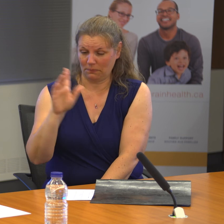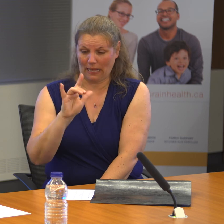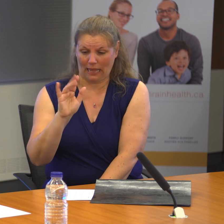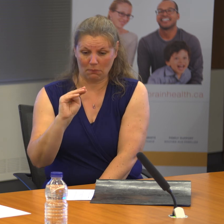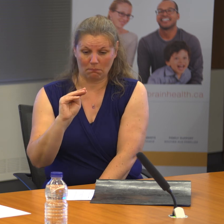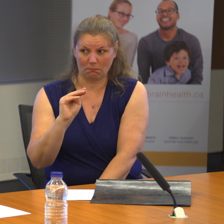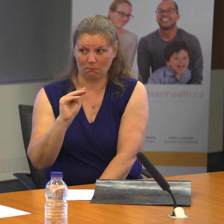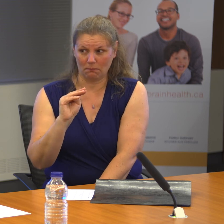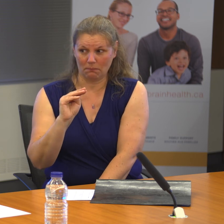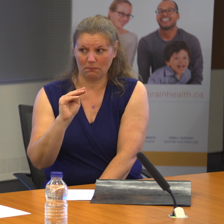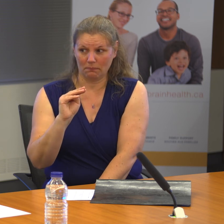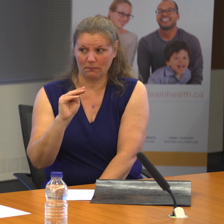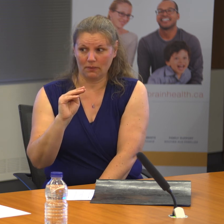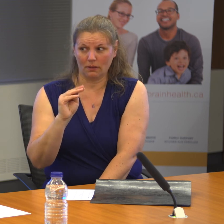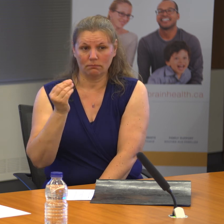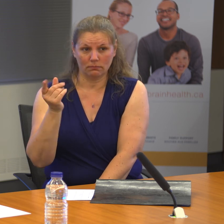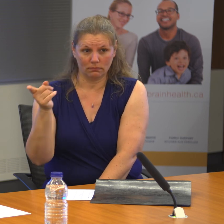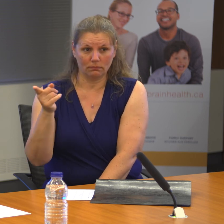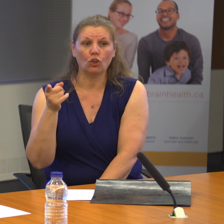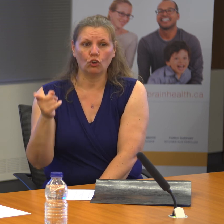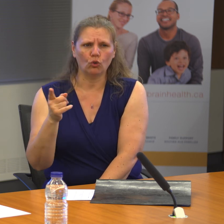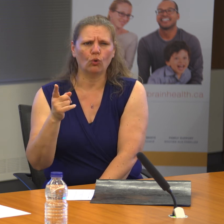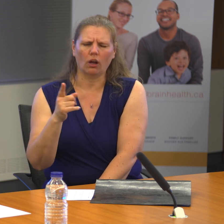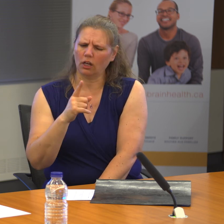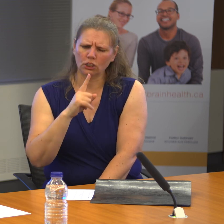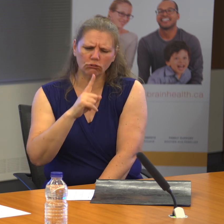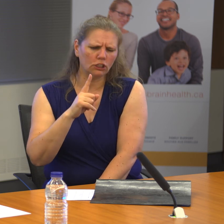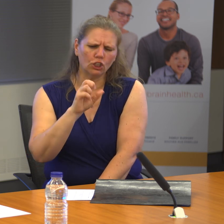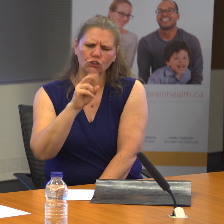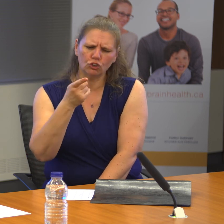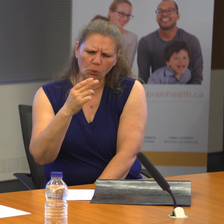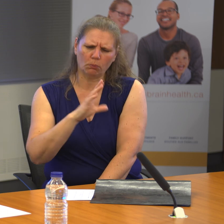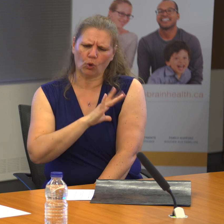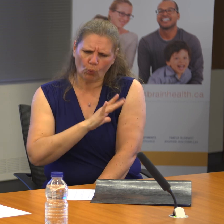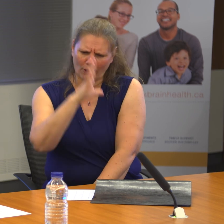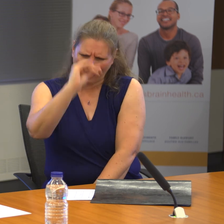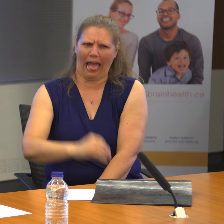first of all, we think you're a super cool guy. Yes?